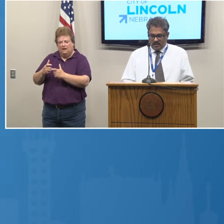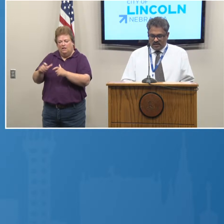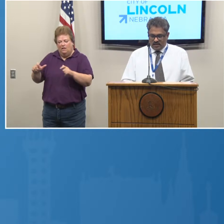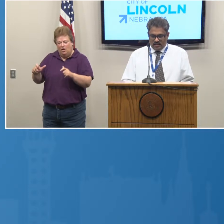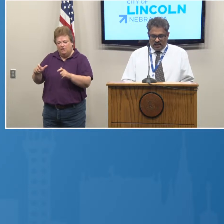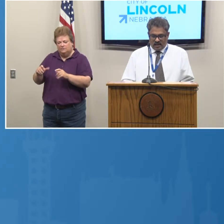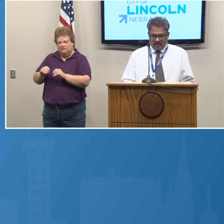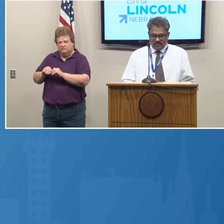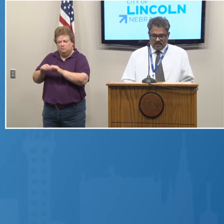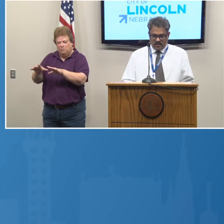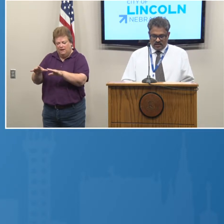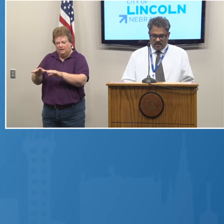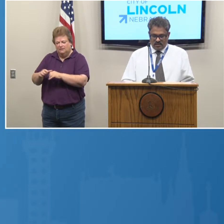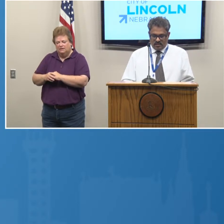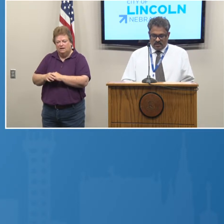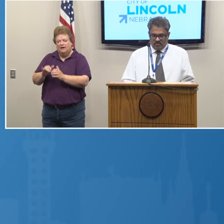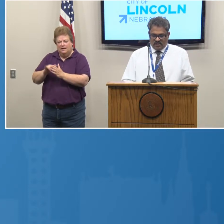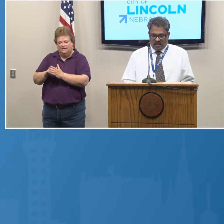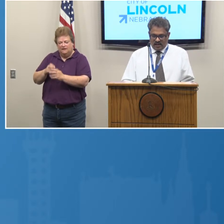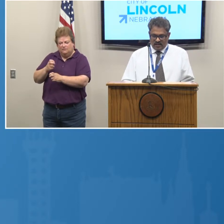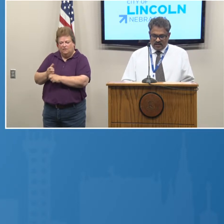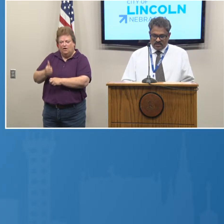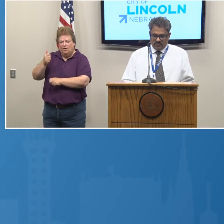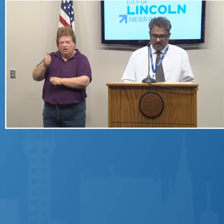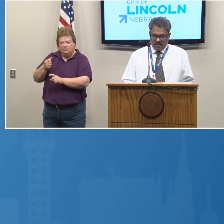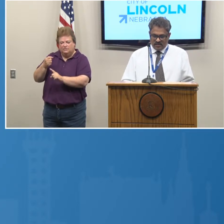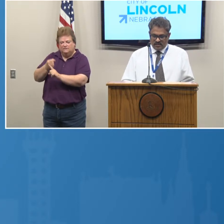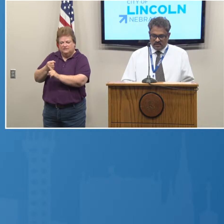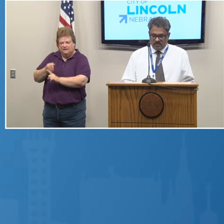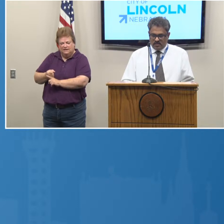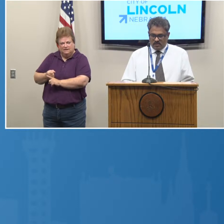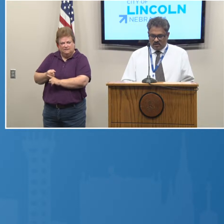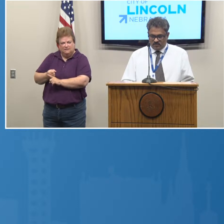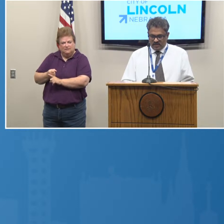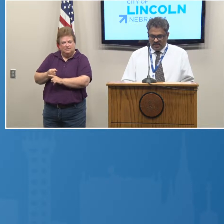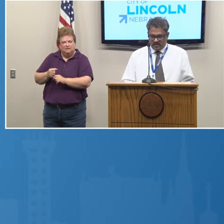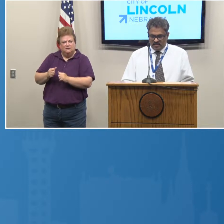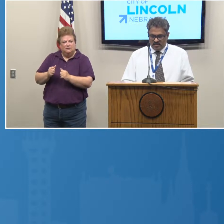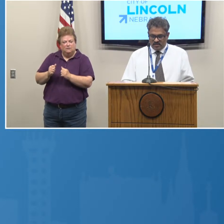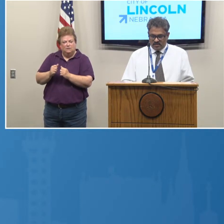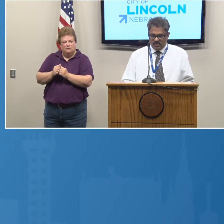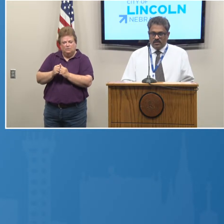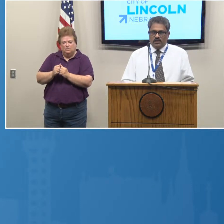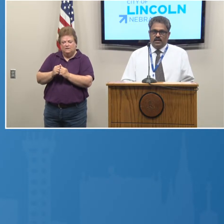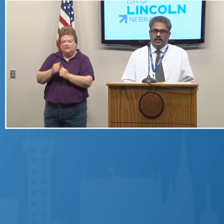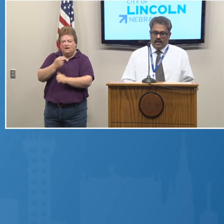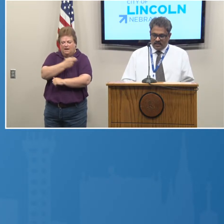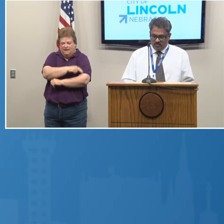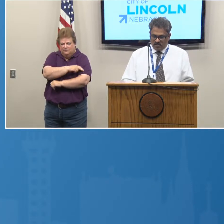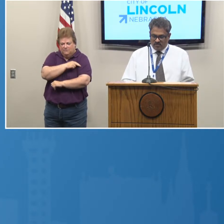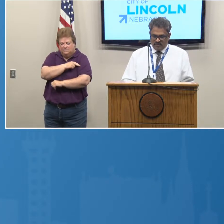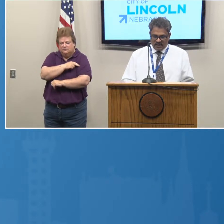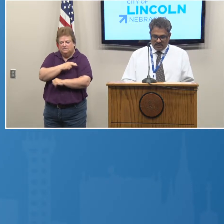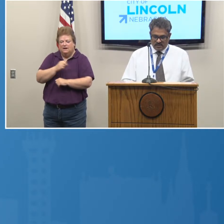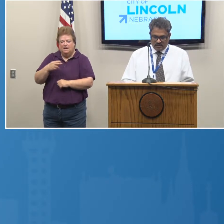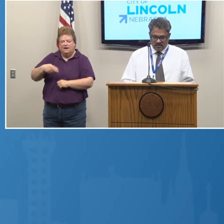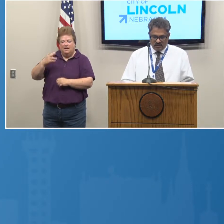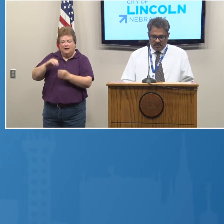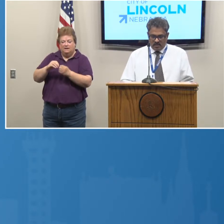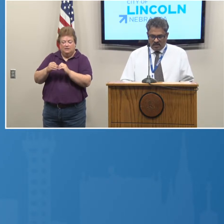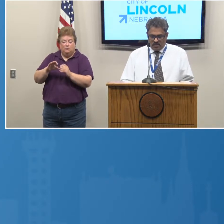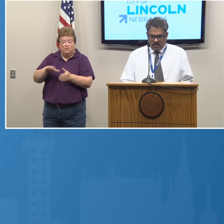and are clearly the hardest hit with high rates of illness, hospitalizations, and high number of